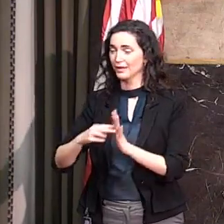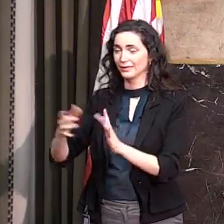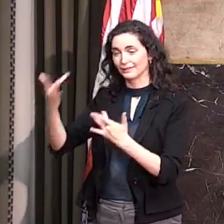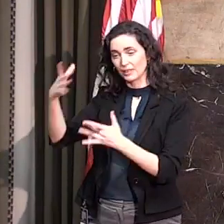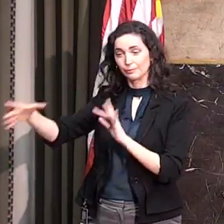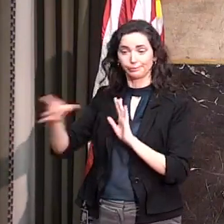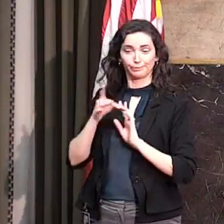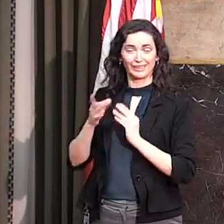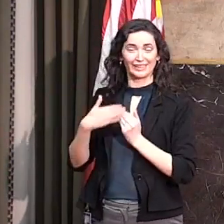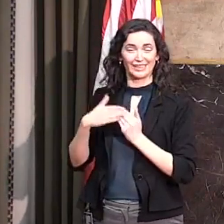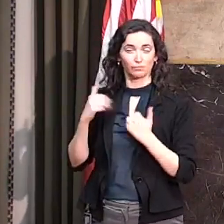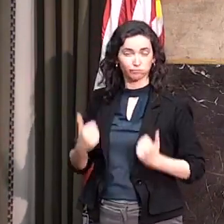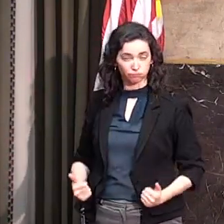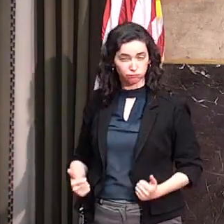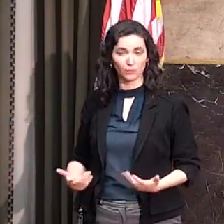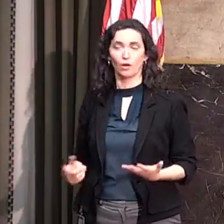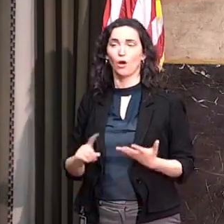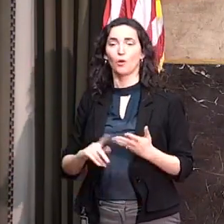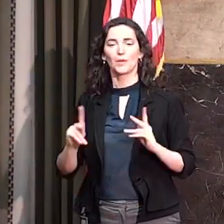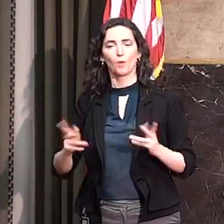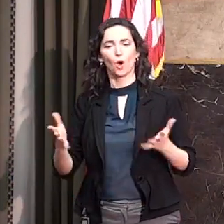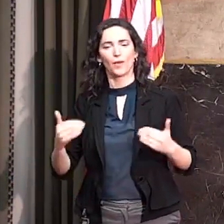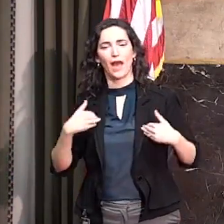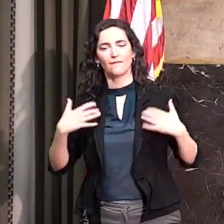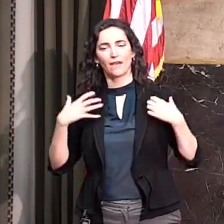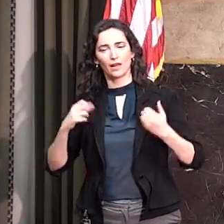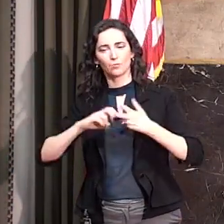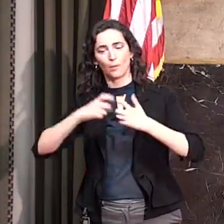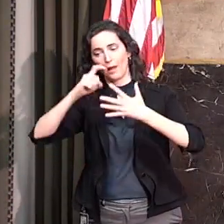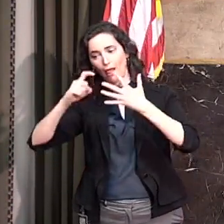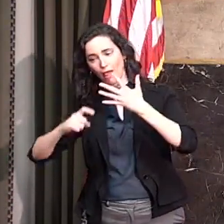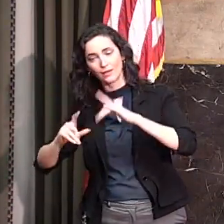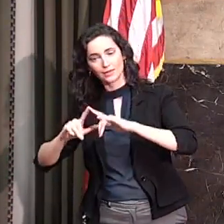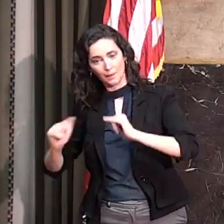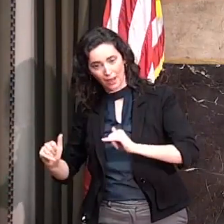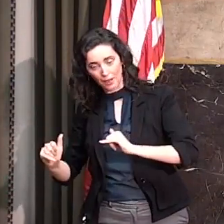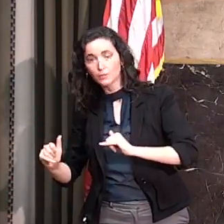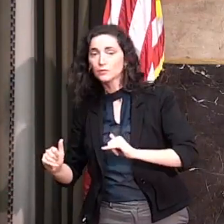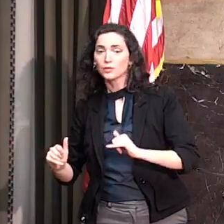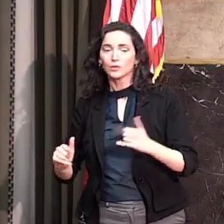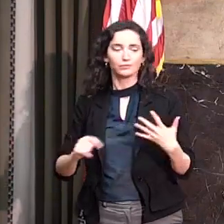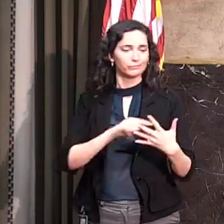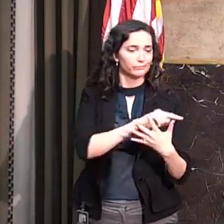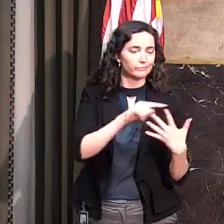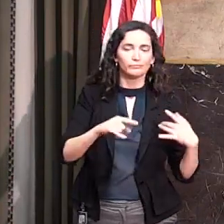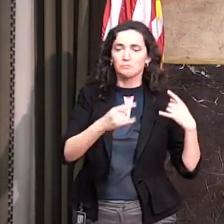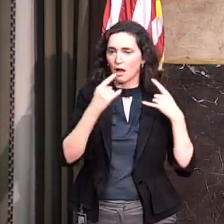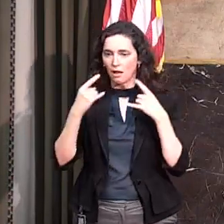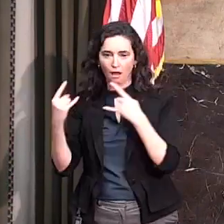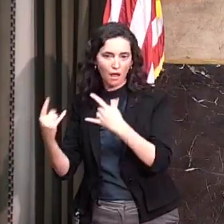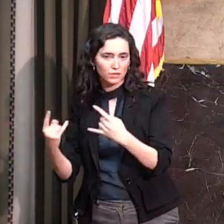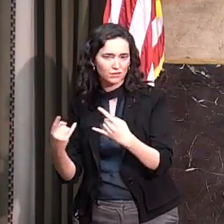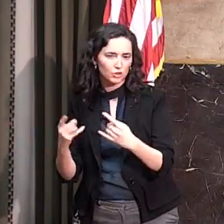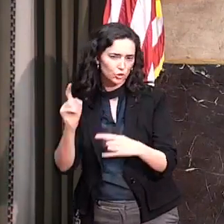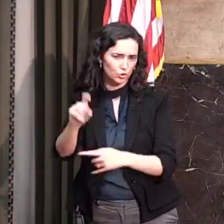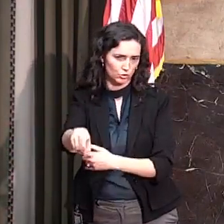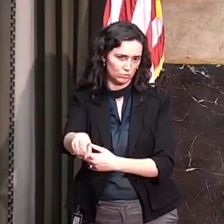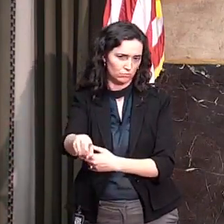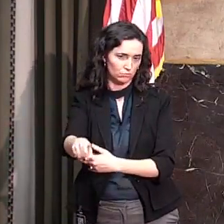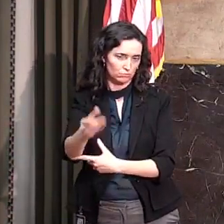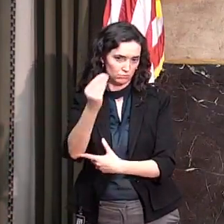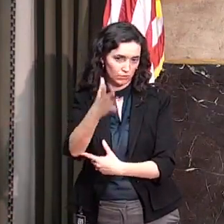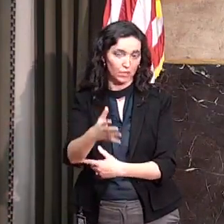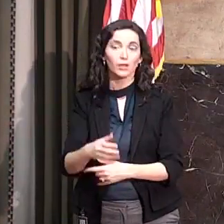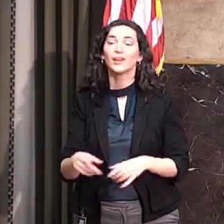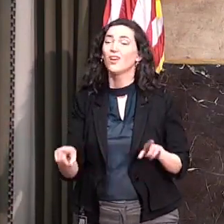disease, or having comorbid health conditions. And quite frankly, it includes all of us when we